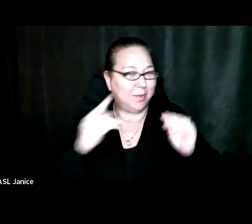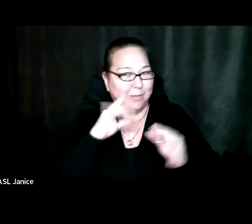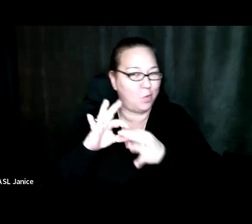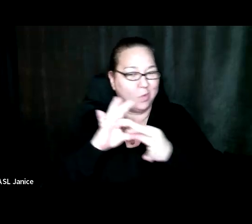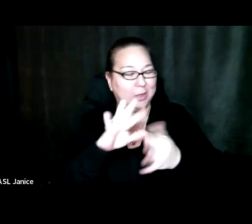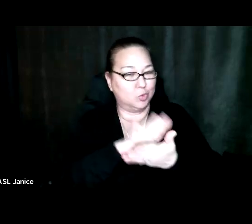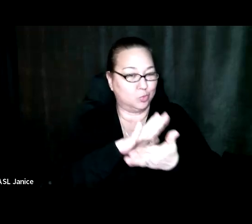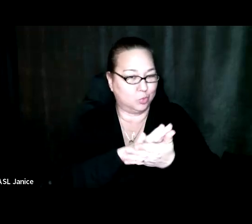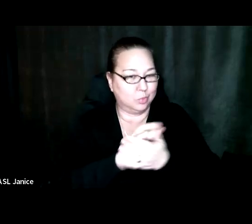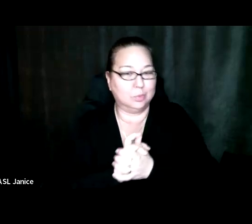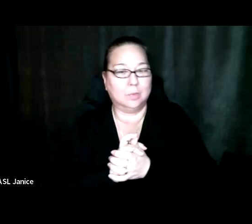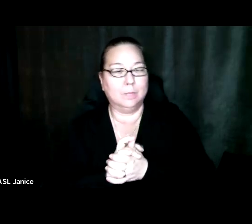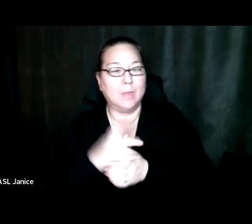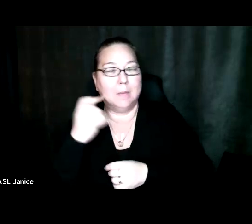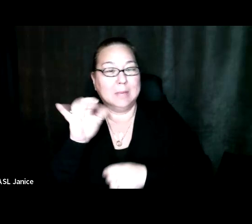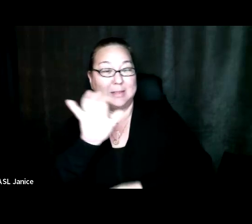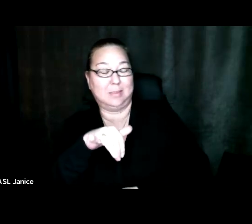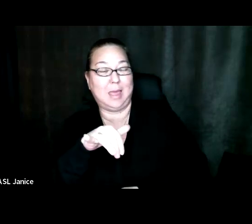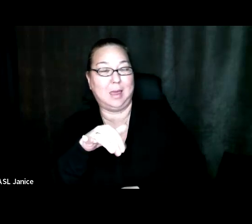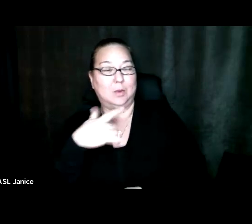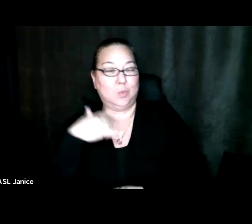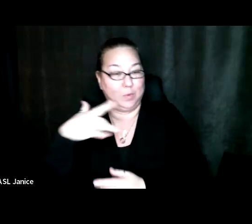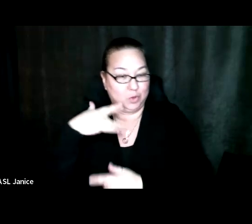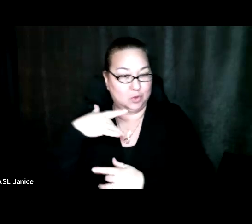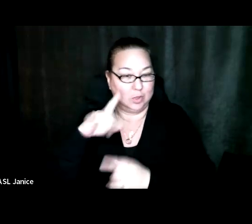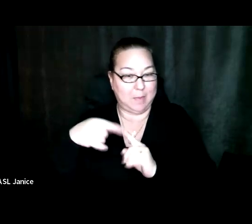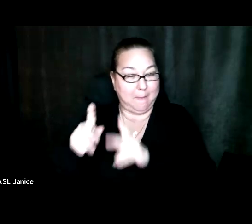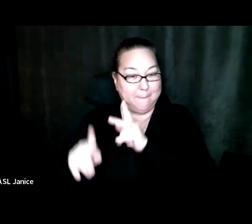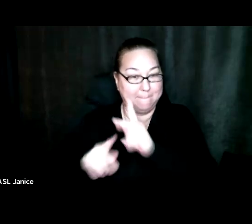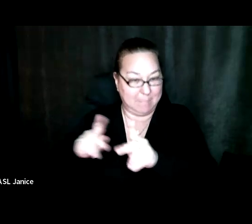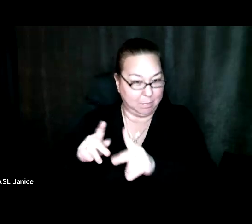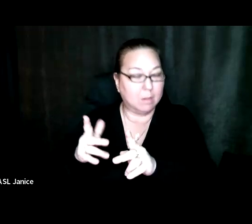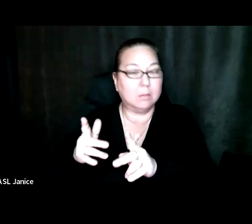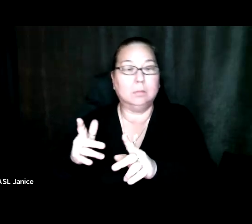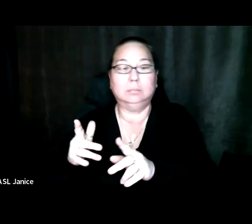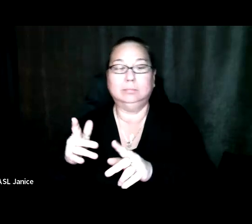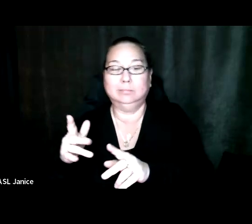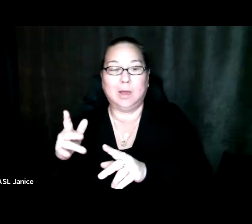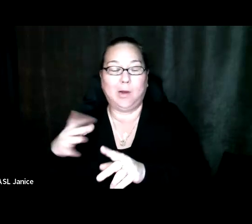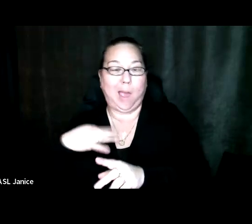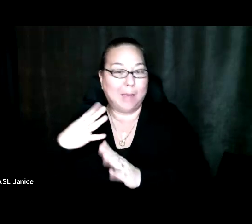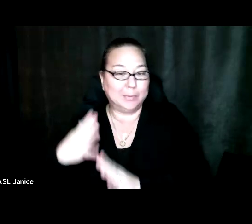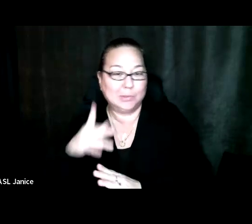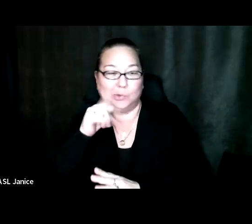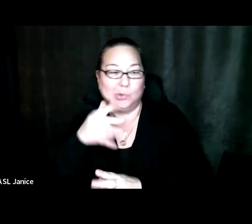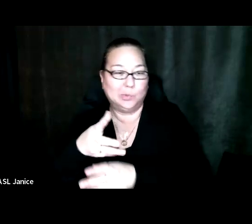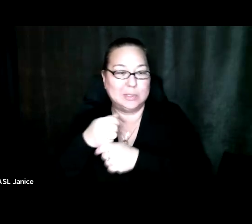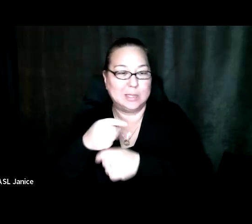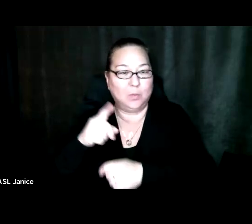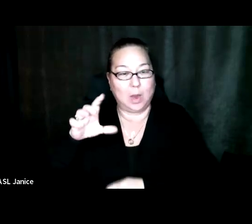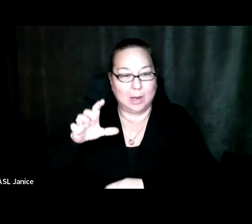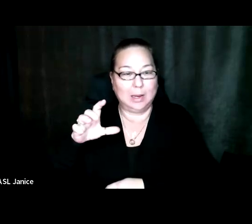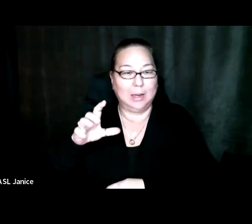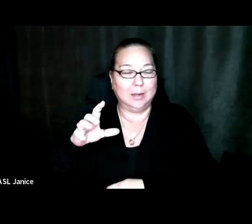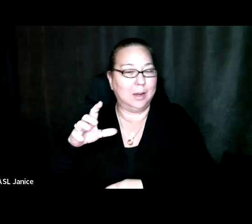applicants who had received 100 and were overtaken by someone who had received 10 points and they weren't and were